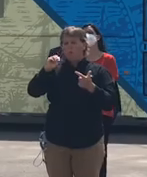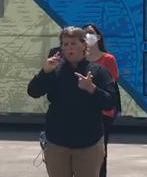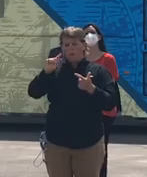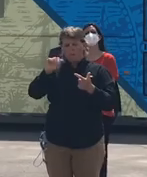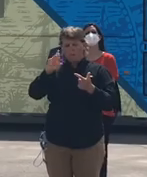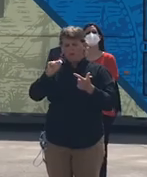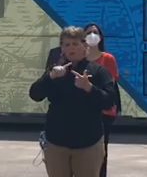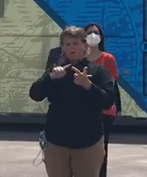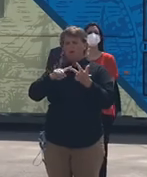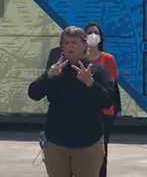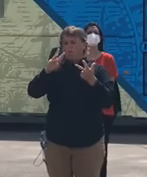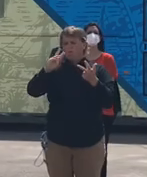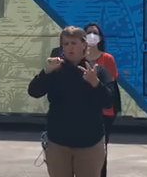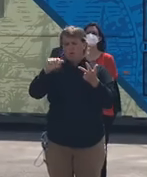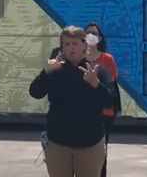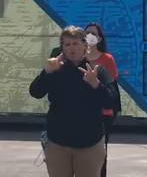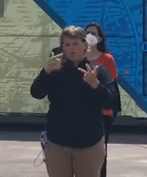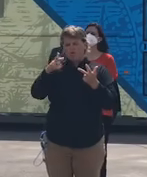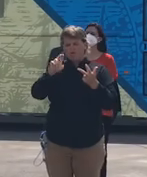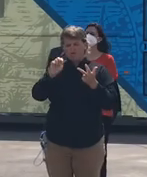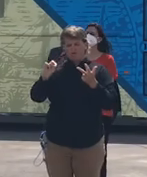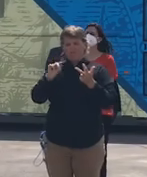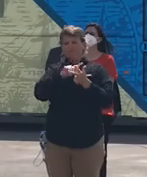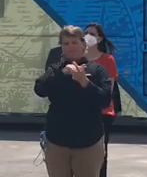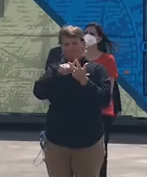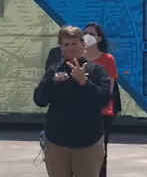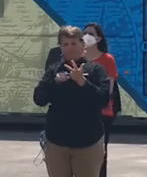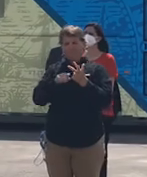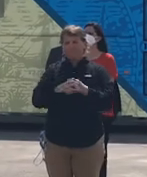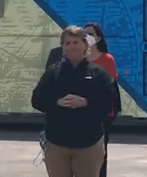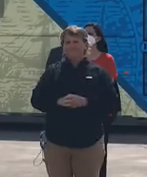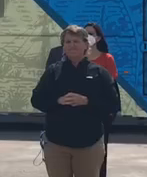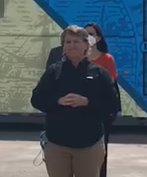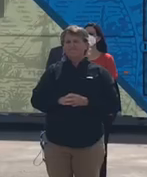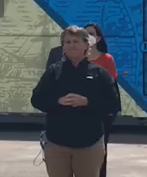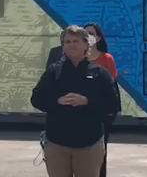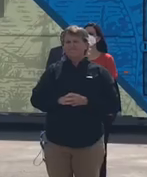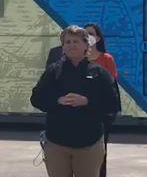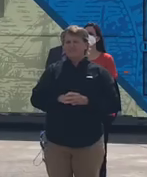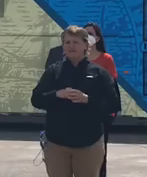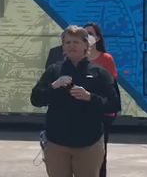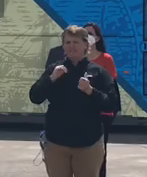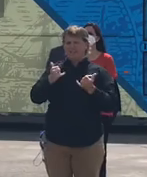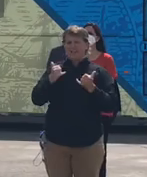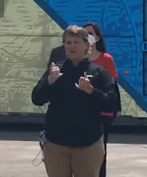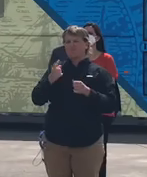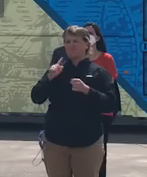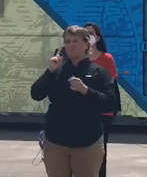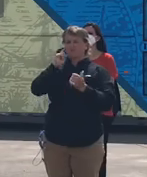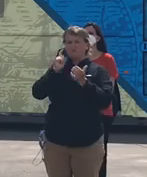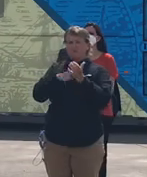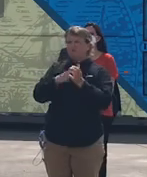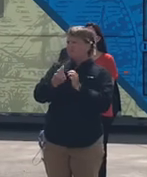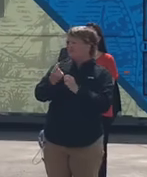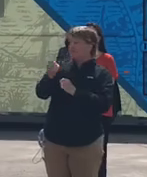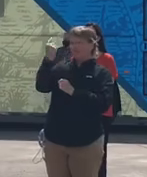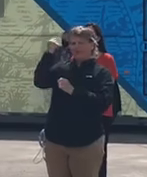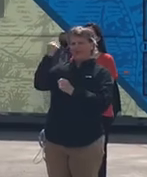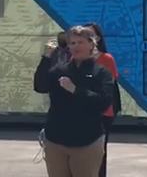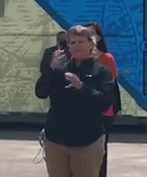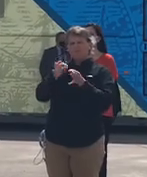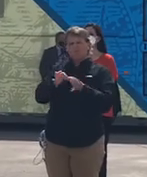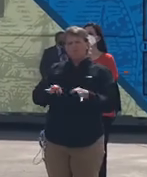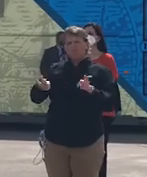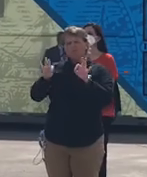the back. It's based here at Hard Rock, the critical care decontamination system to clean the